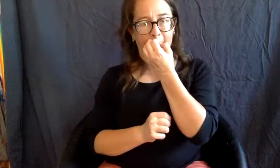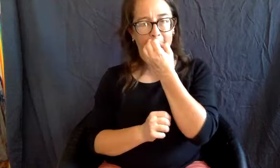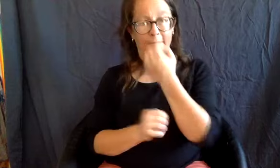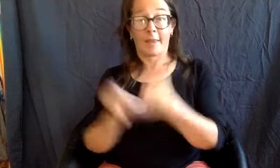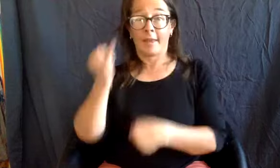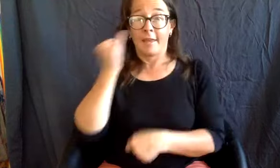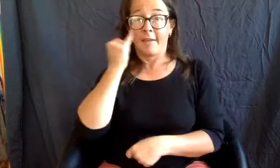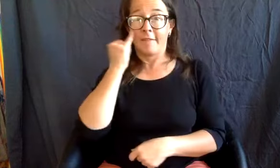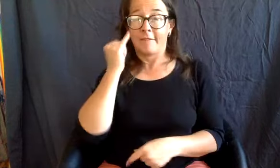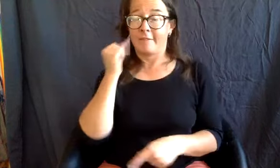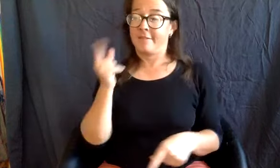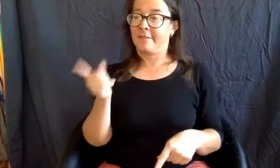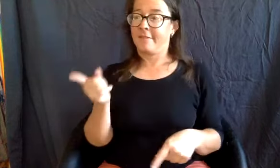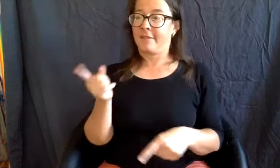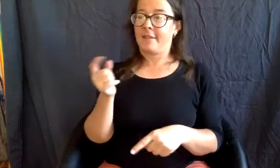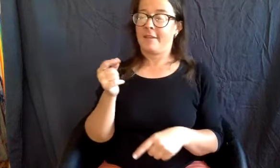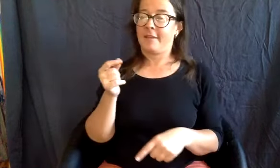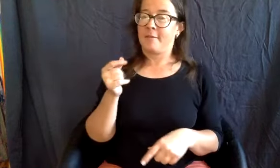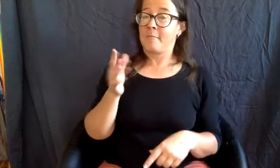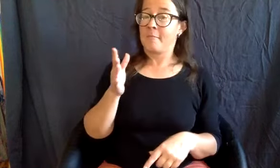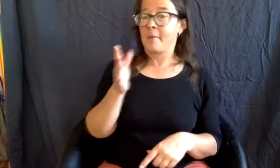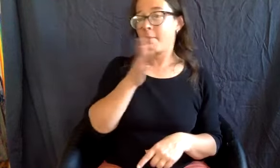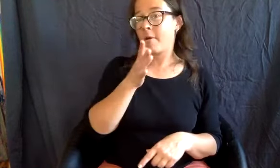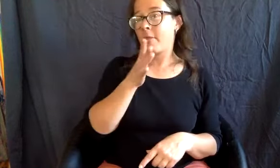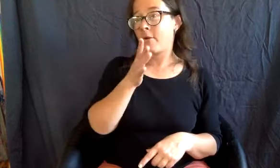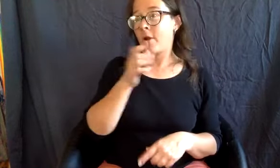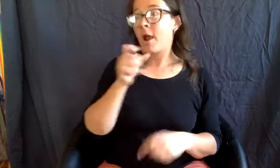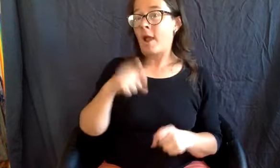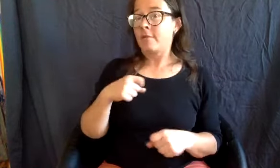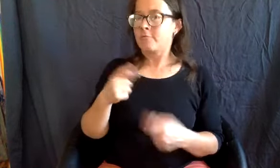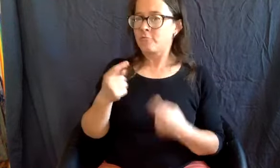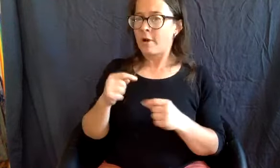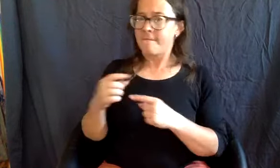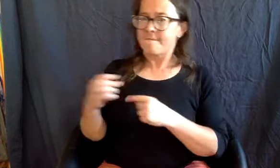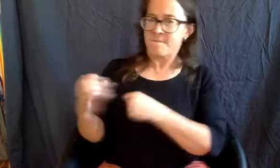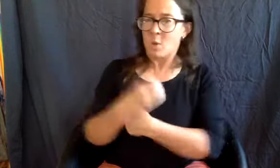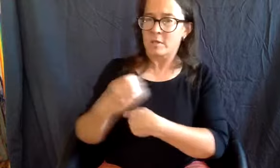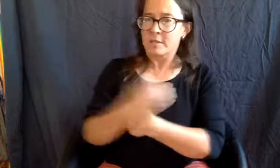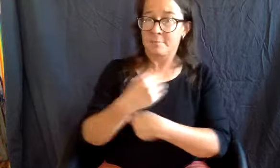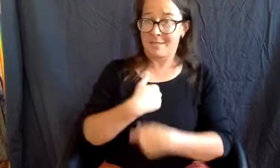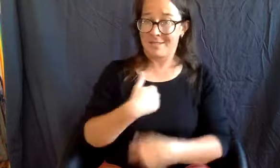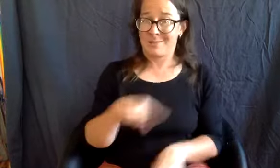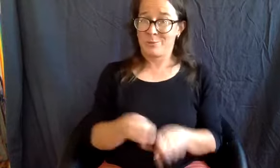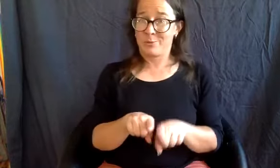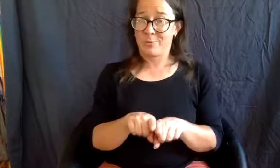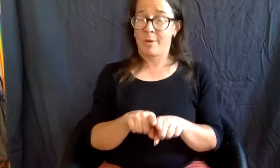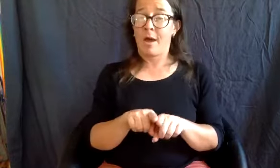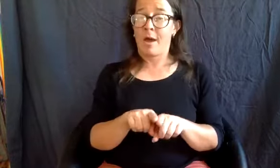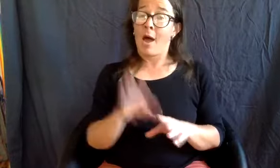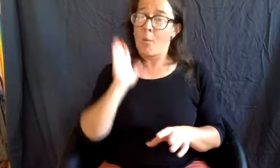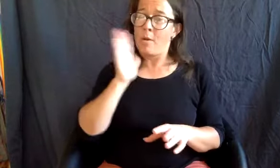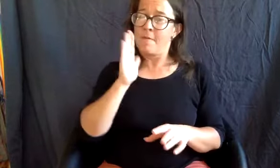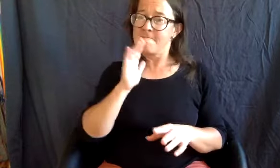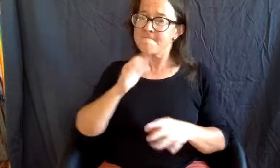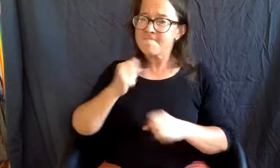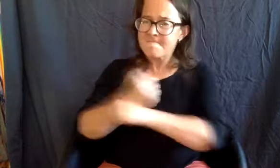remember coming home stoned as a teenager, and there's walking into an Al-Anon meeting in my living room and forgetting that it was Tuesday night, and everyone just looked at me and welcomed